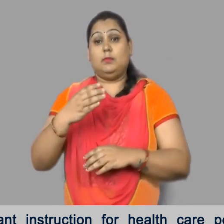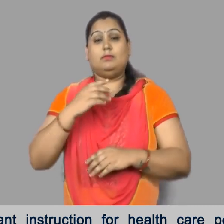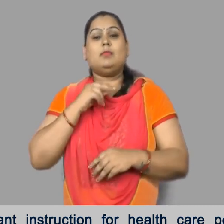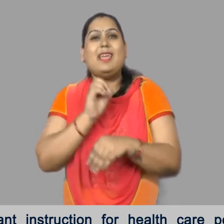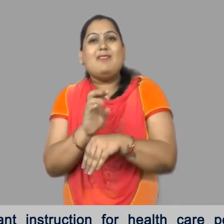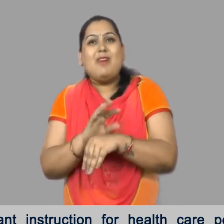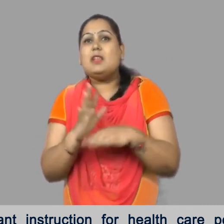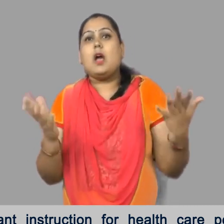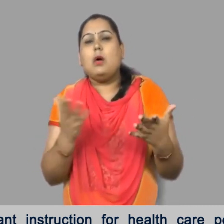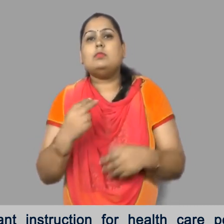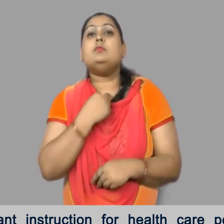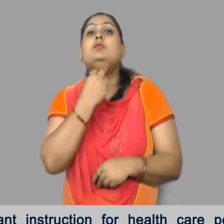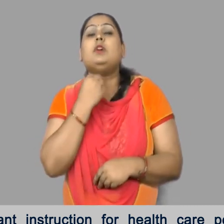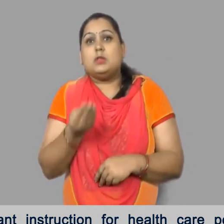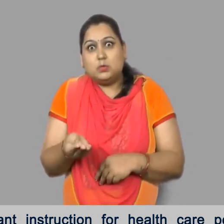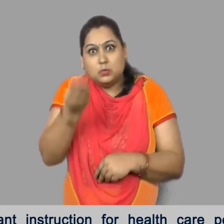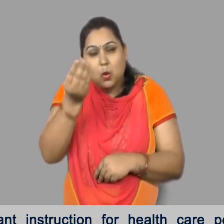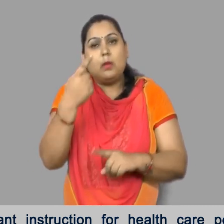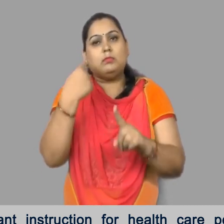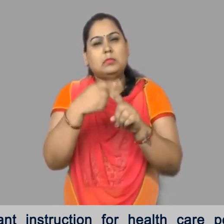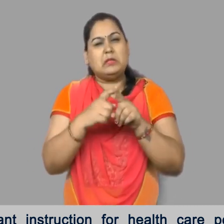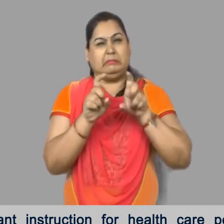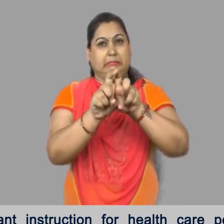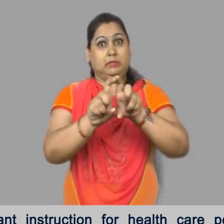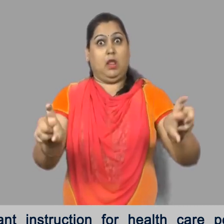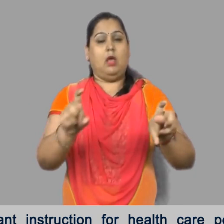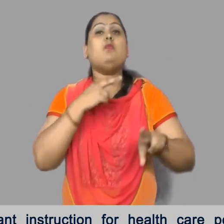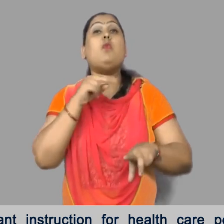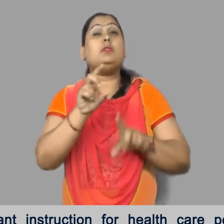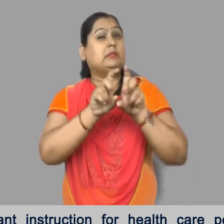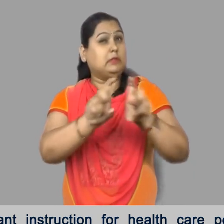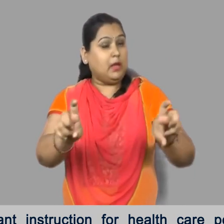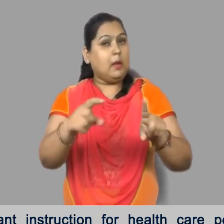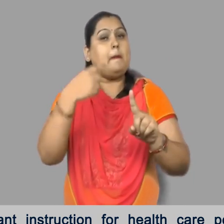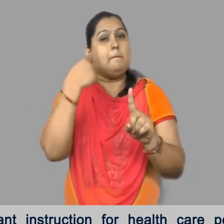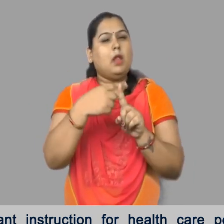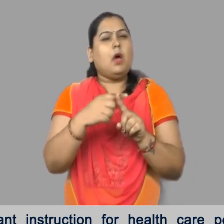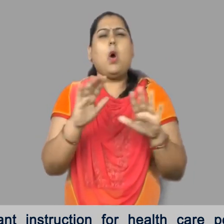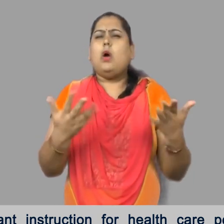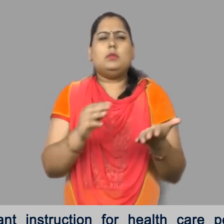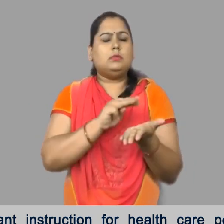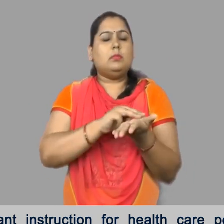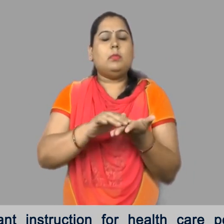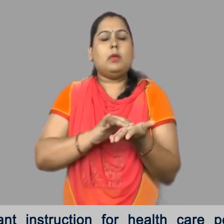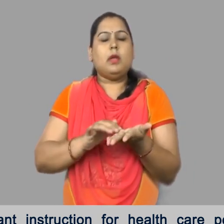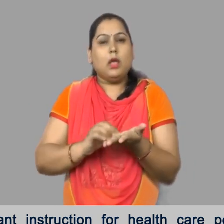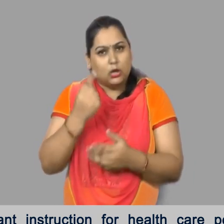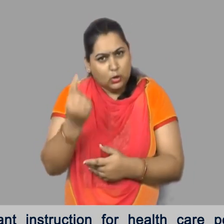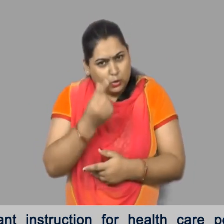the instruction be issued loudly and clearly, and braille literature